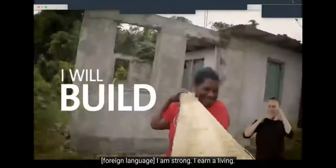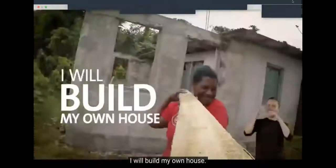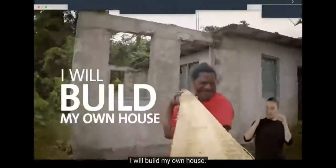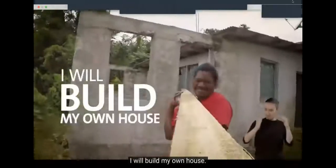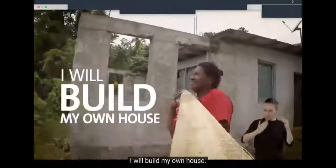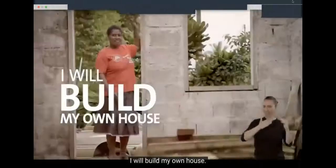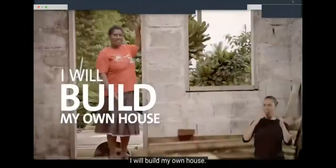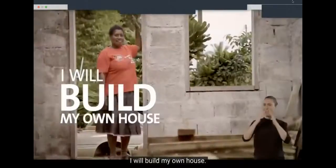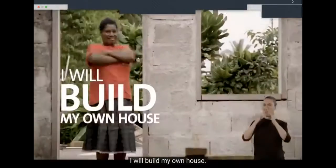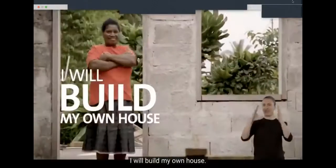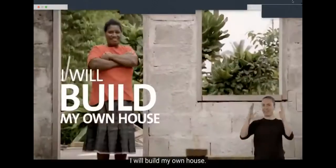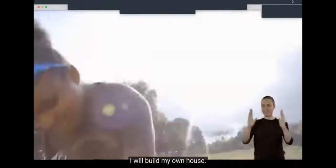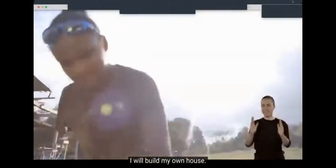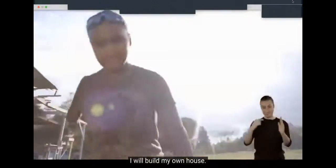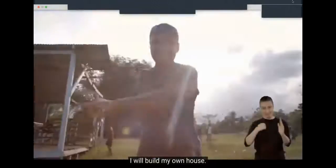Wala